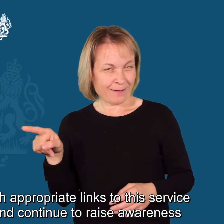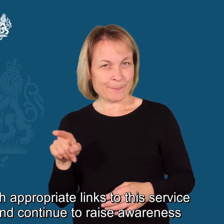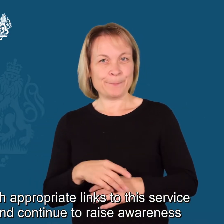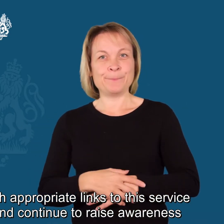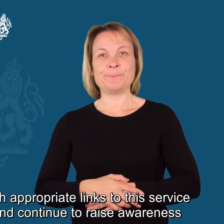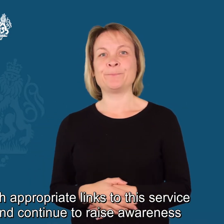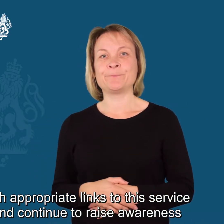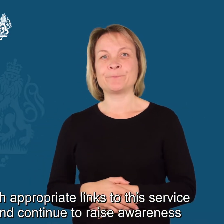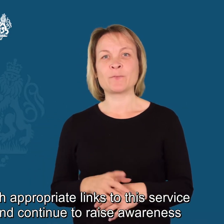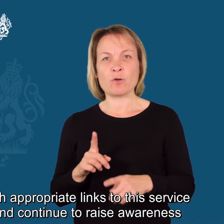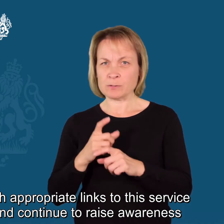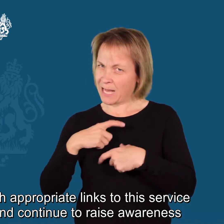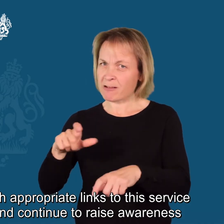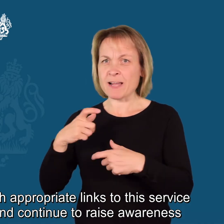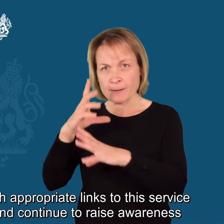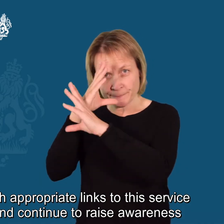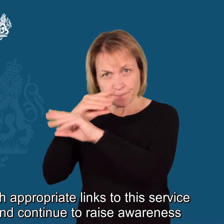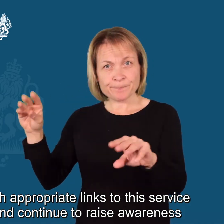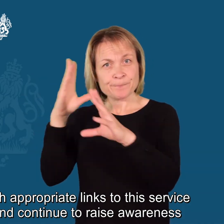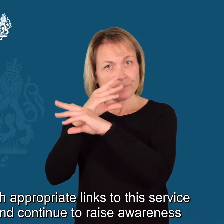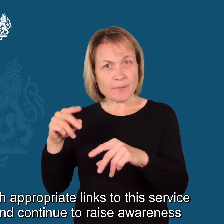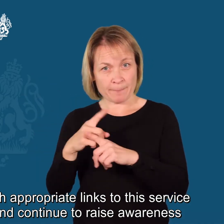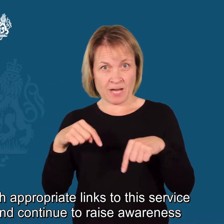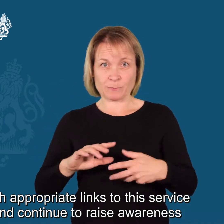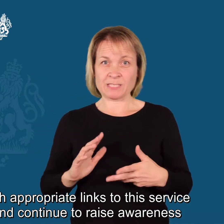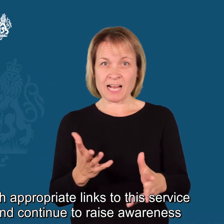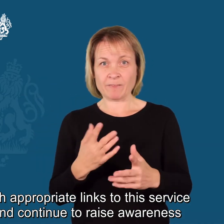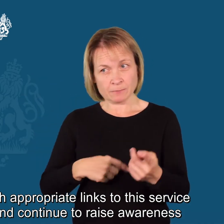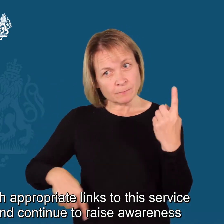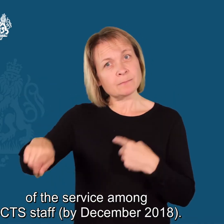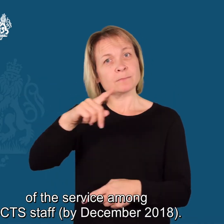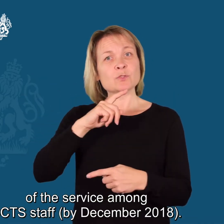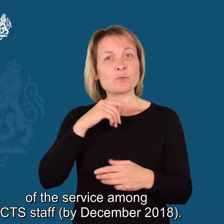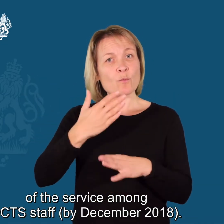of the service among SCTS staff by December 2018.